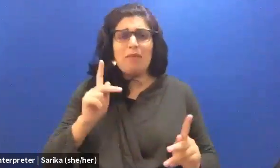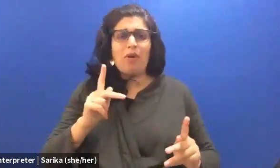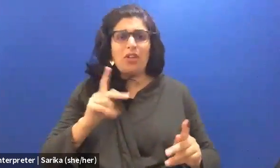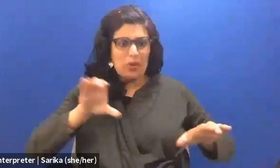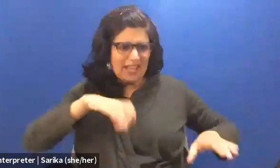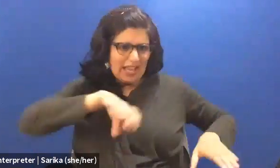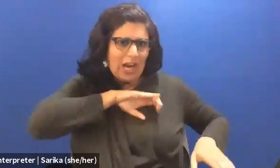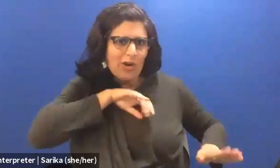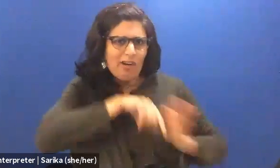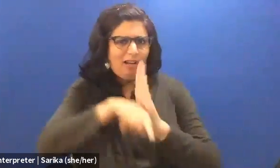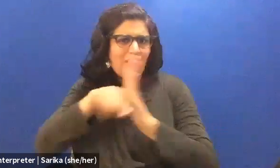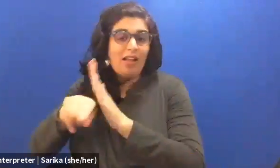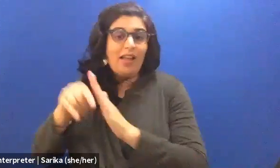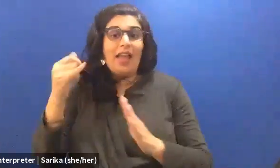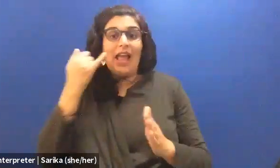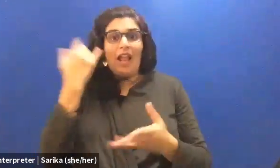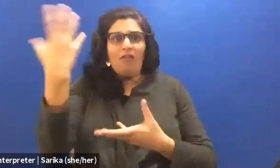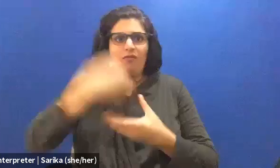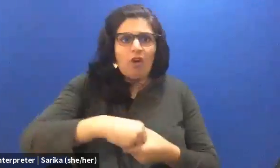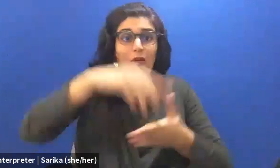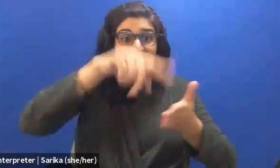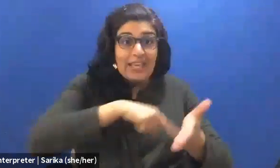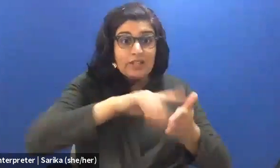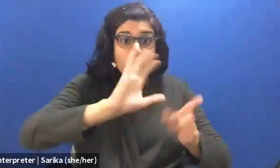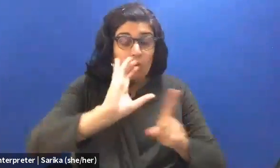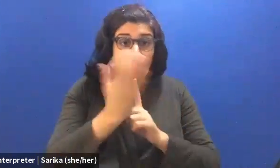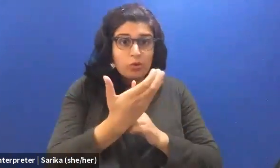now you involve cancel culture, and that just adds a whole nother